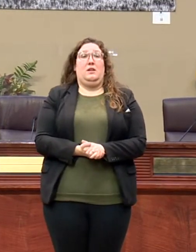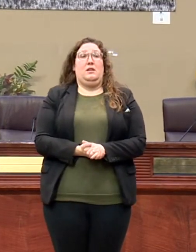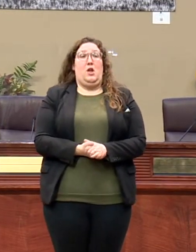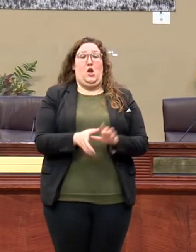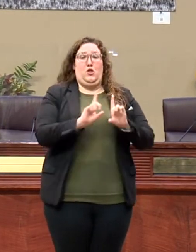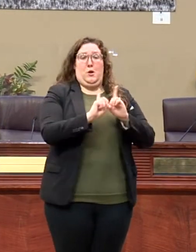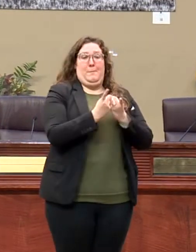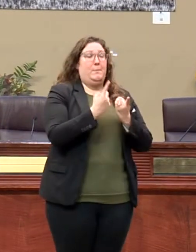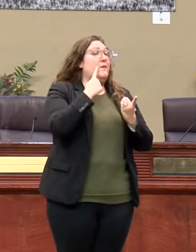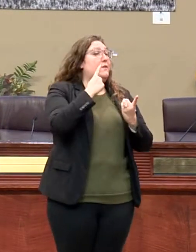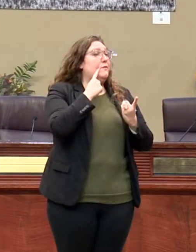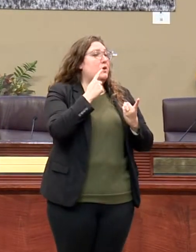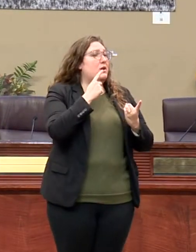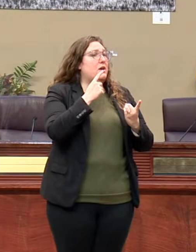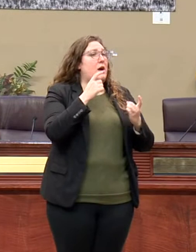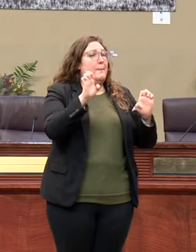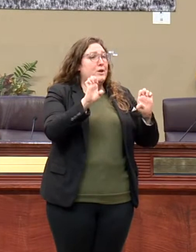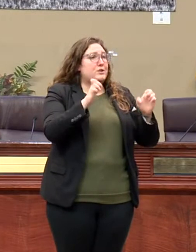division, we